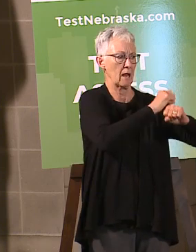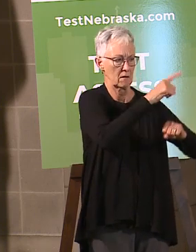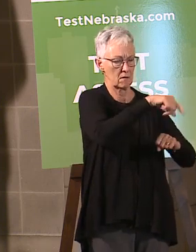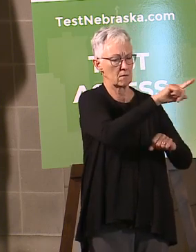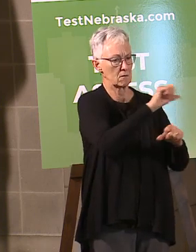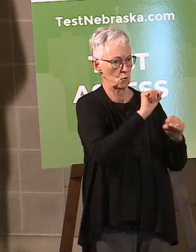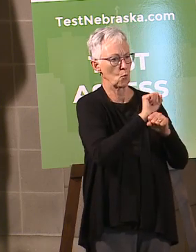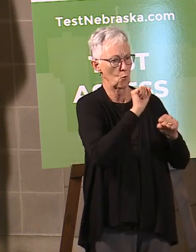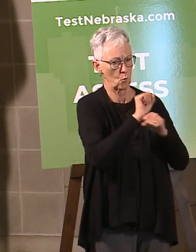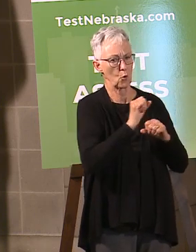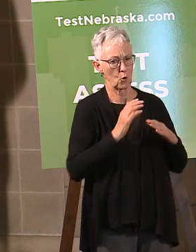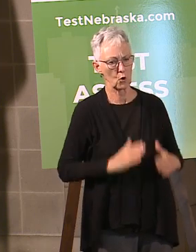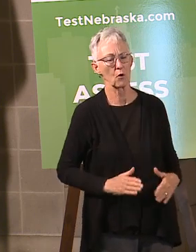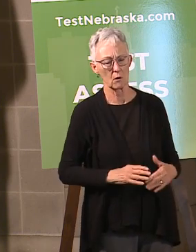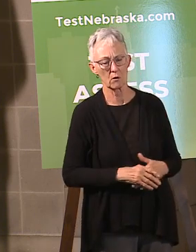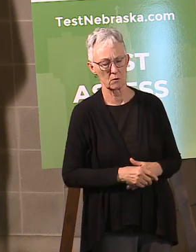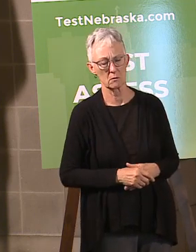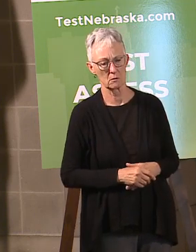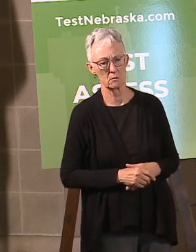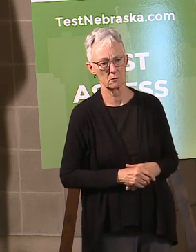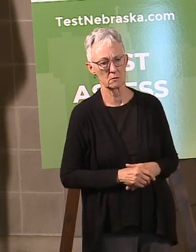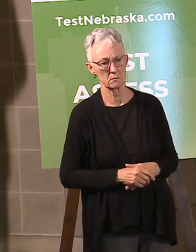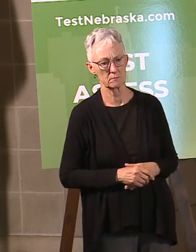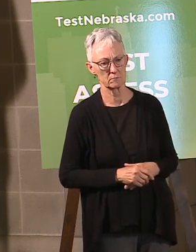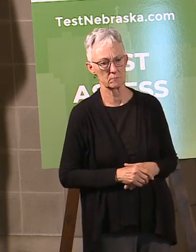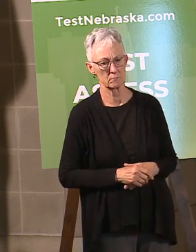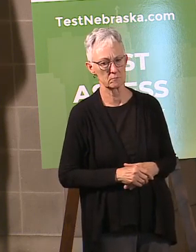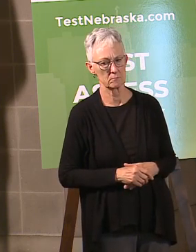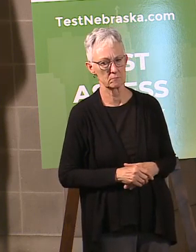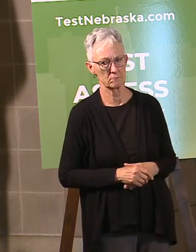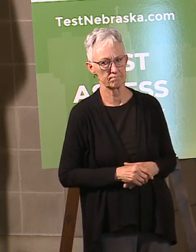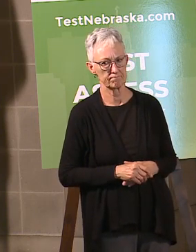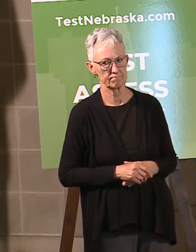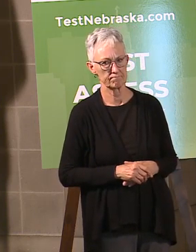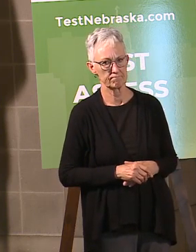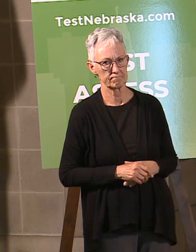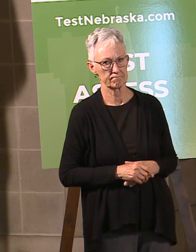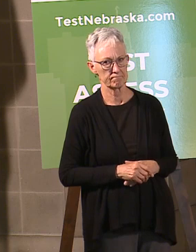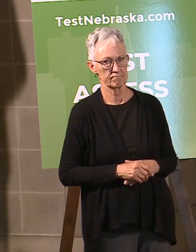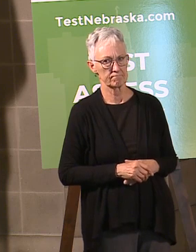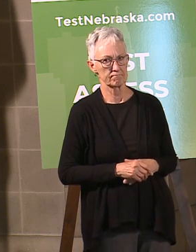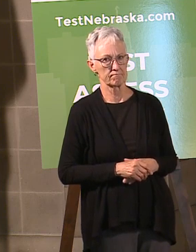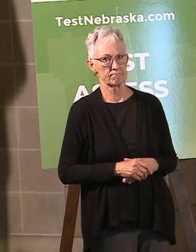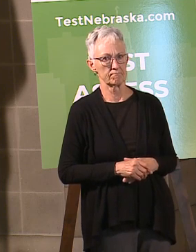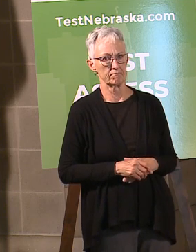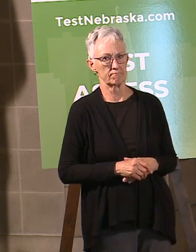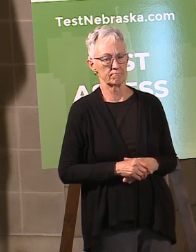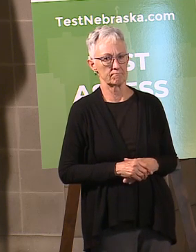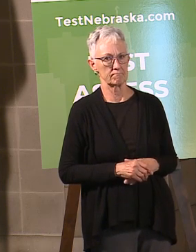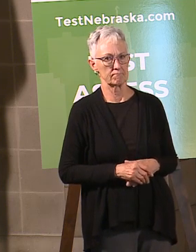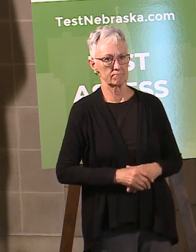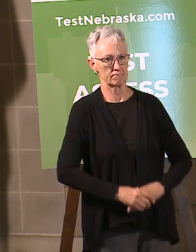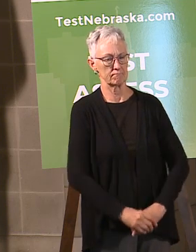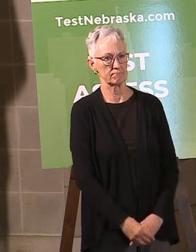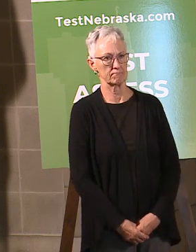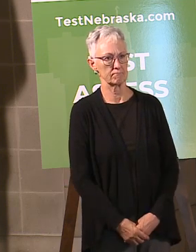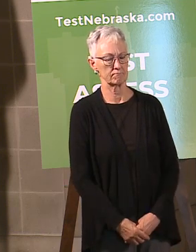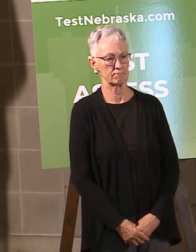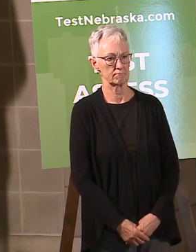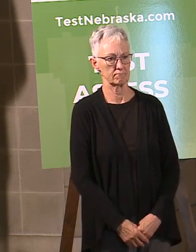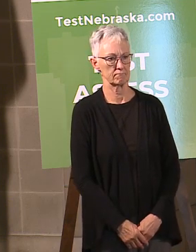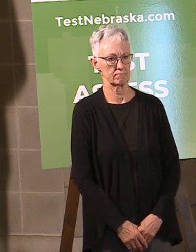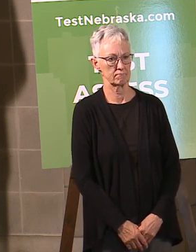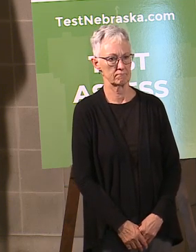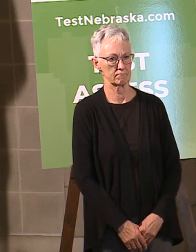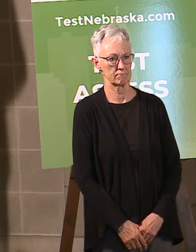been working on to be able to make that happen. Julie Anderson from the World Herald wants to know what the impact we've seen from loosening restrictions on